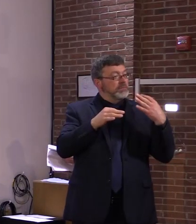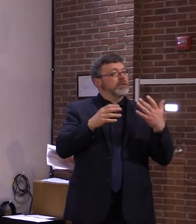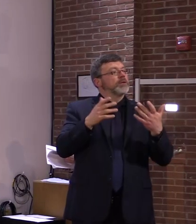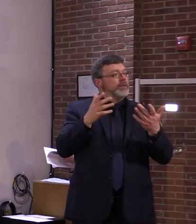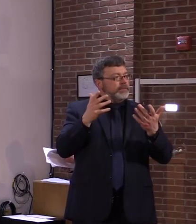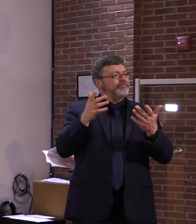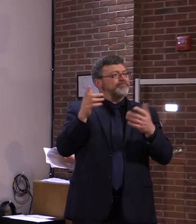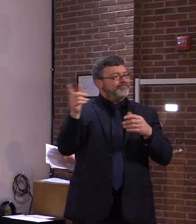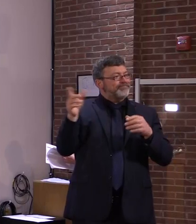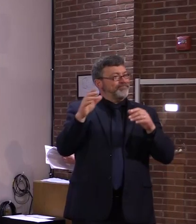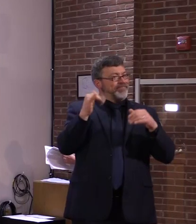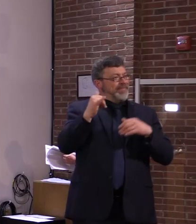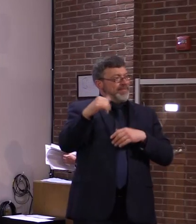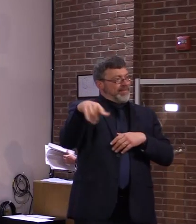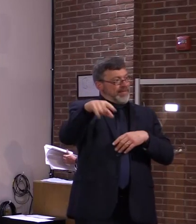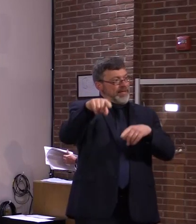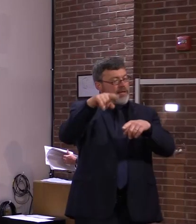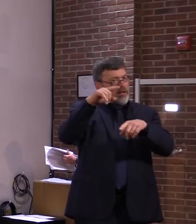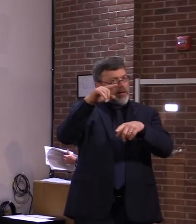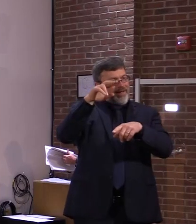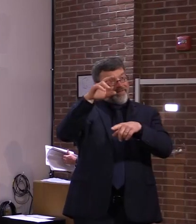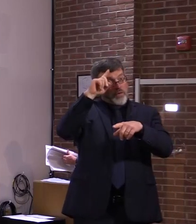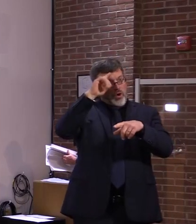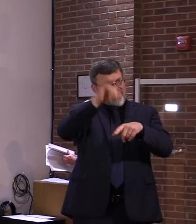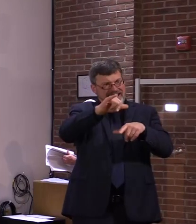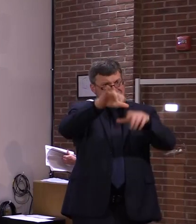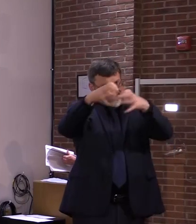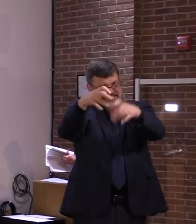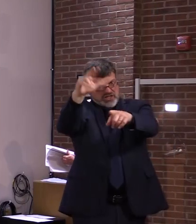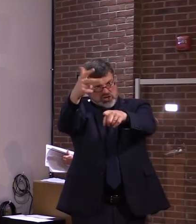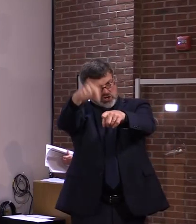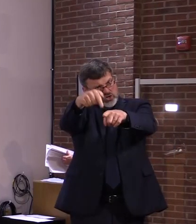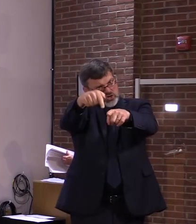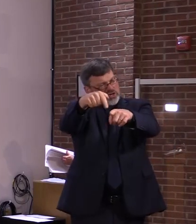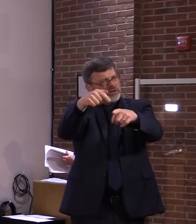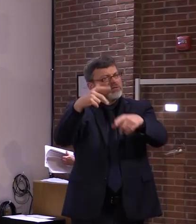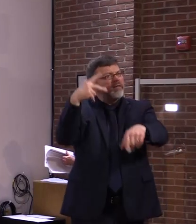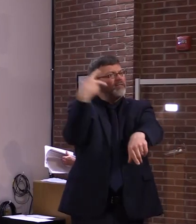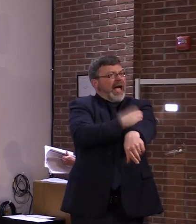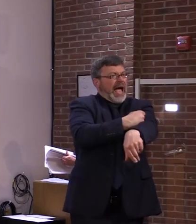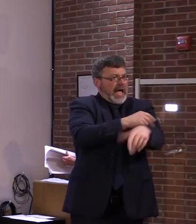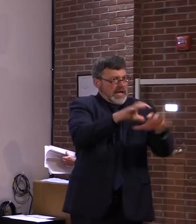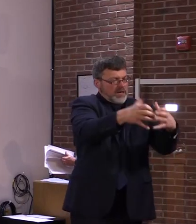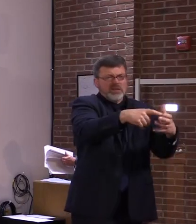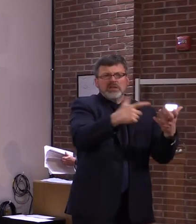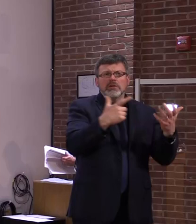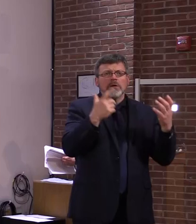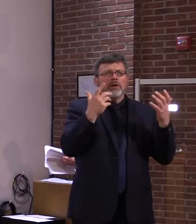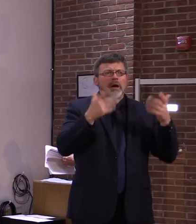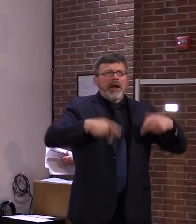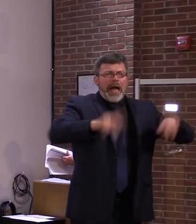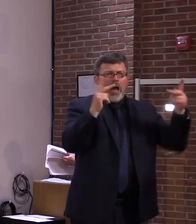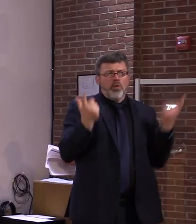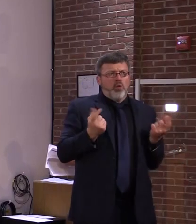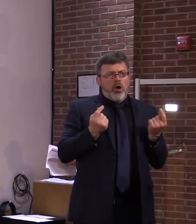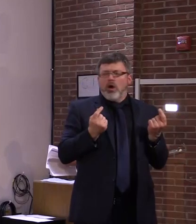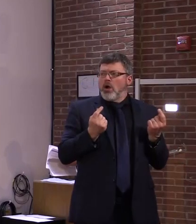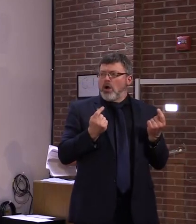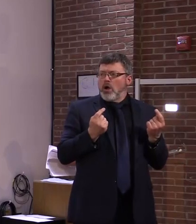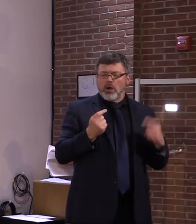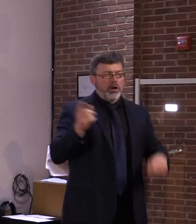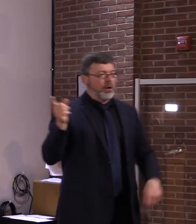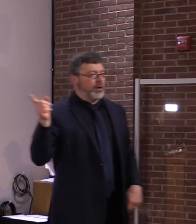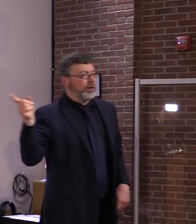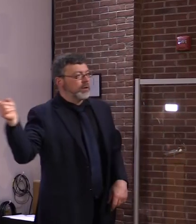do starting tomorrow? Vaccinated people can do any number of things. You don't have to wear